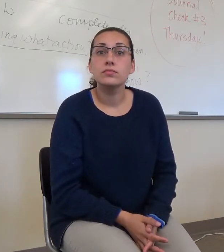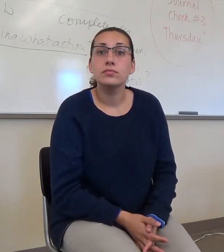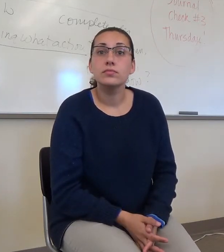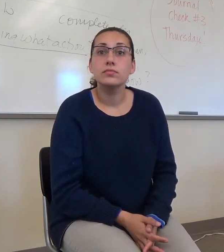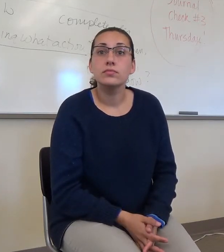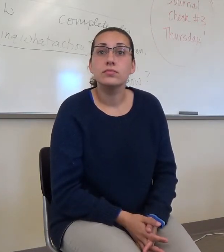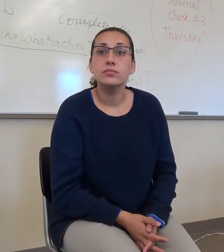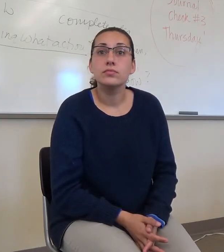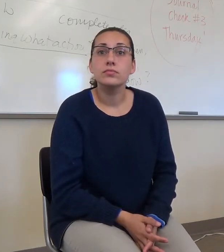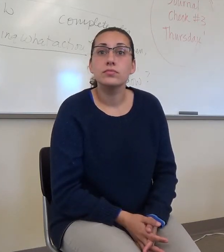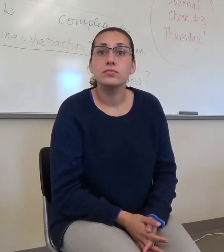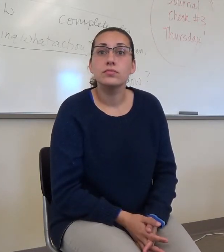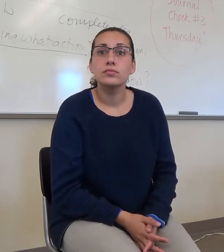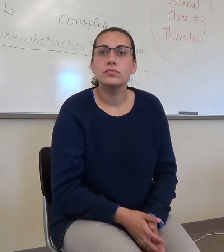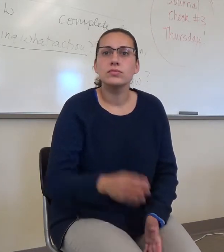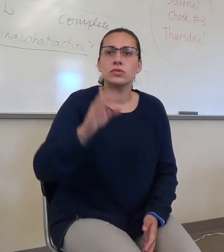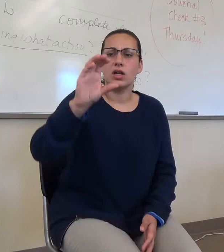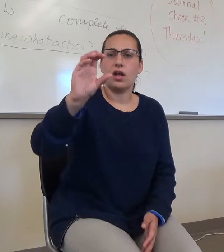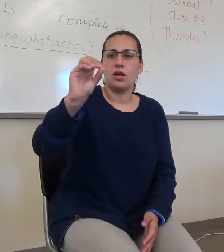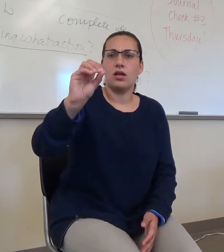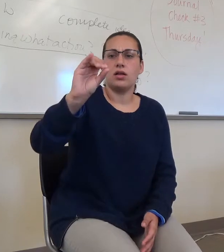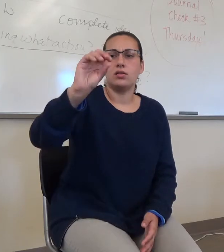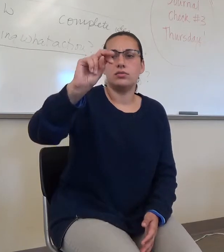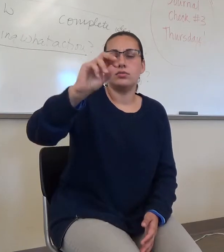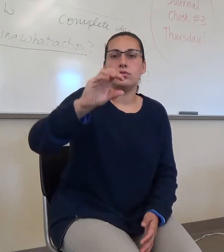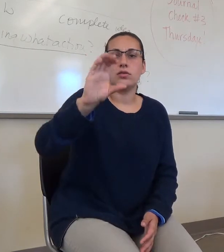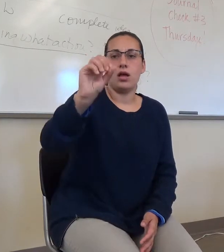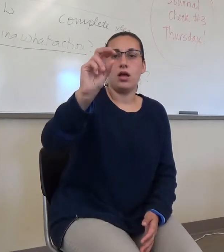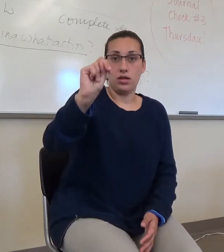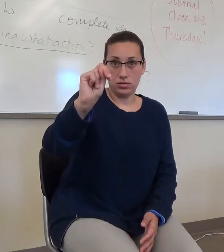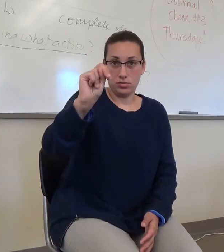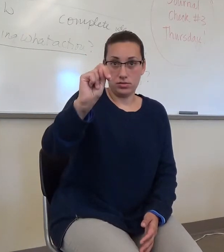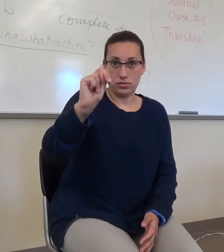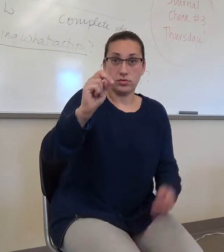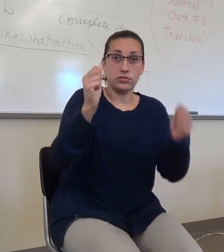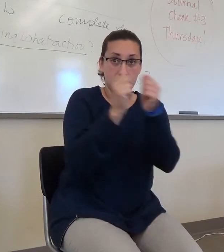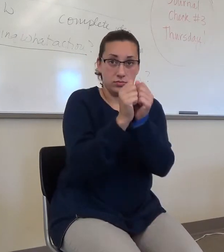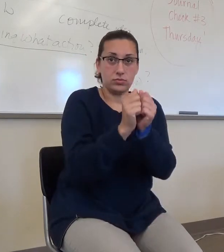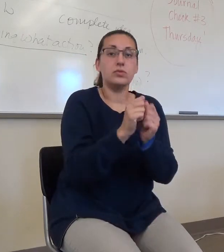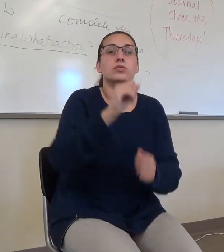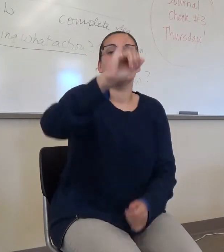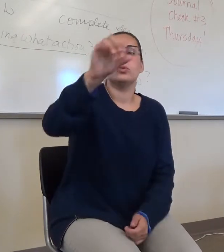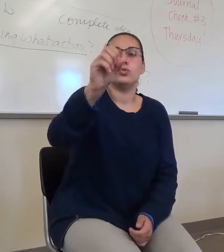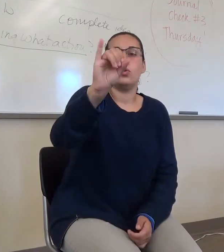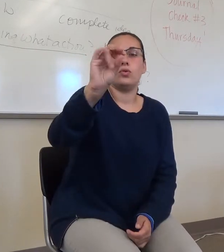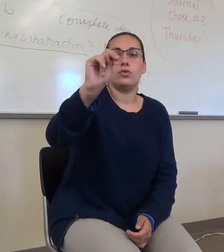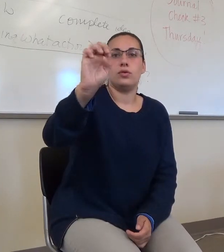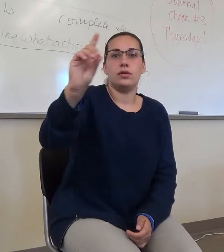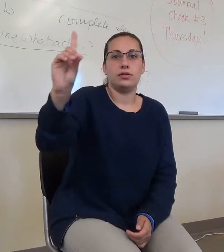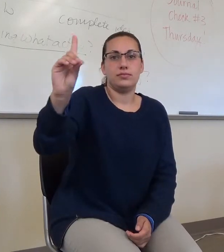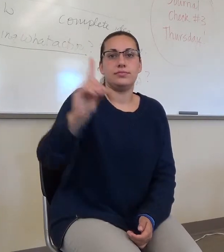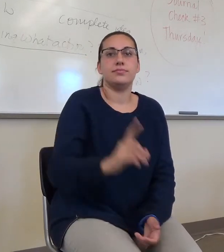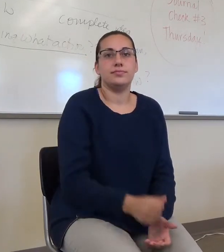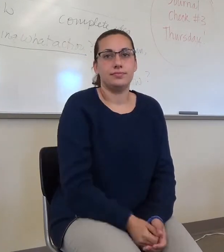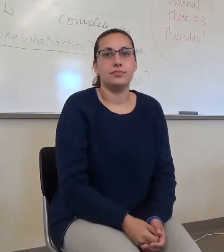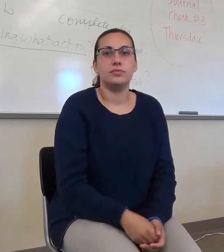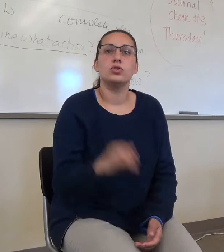perfectly. But the point is to, when we get into longer paragraphs, to be able to kind of figure out what's